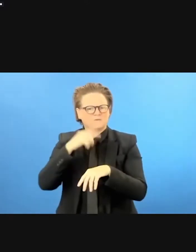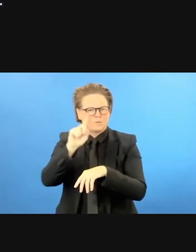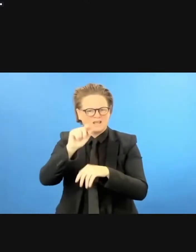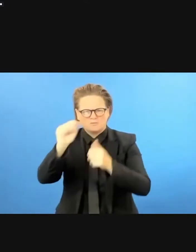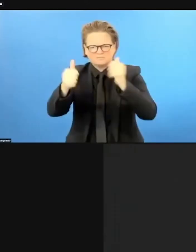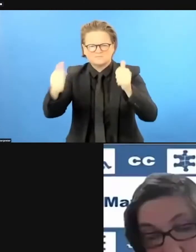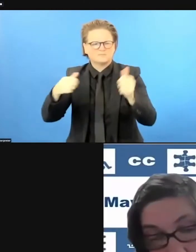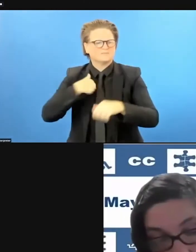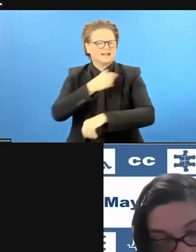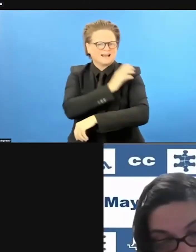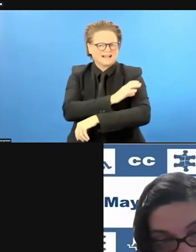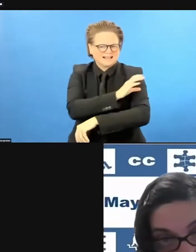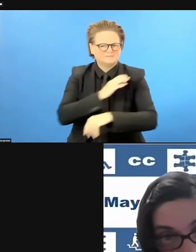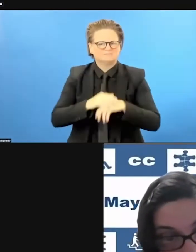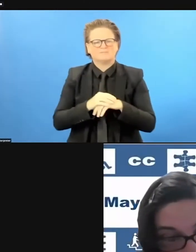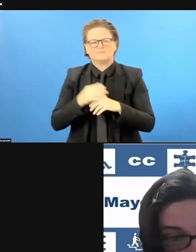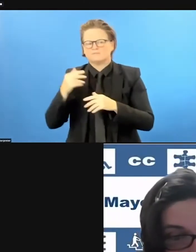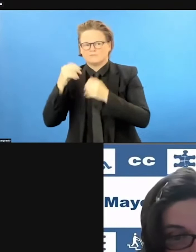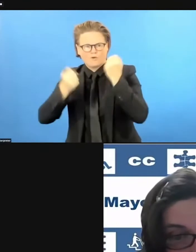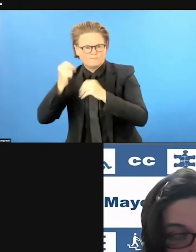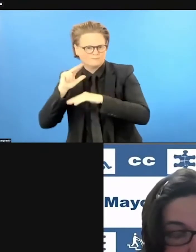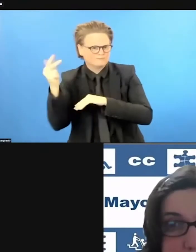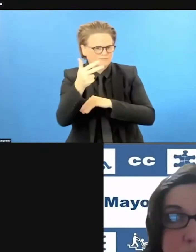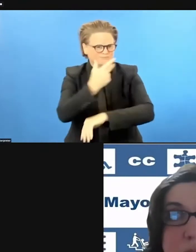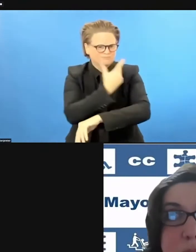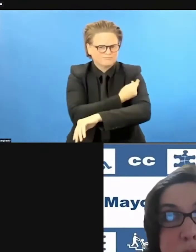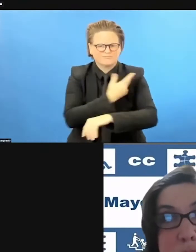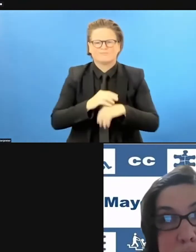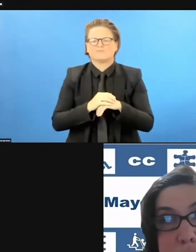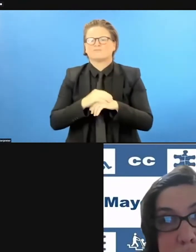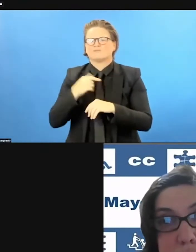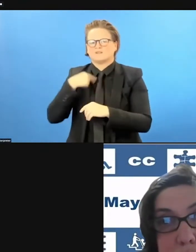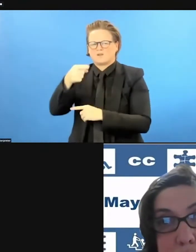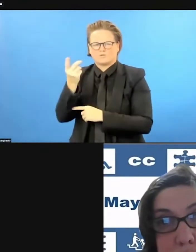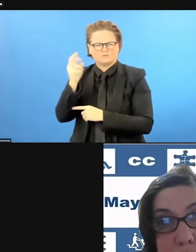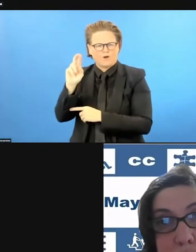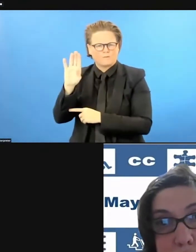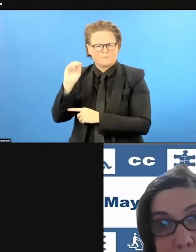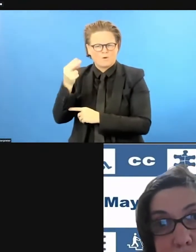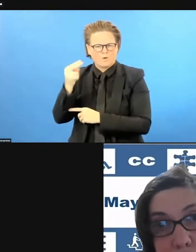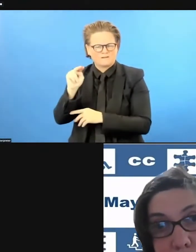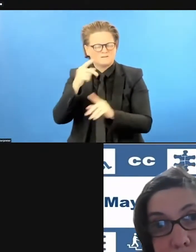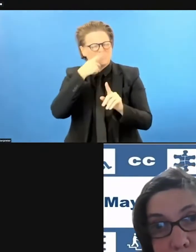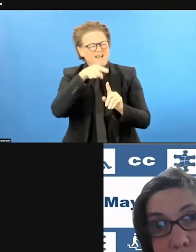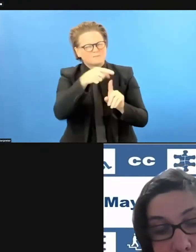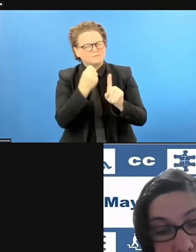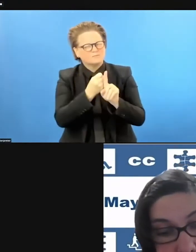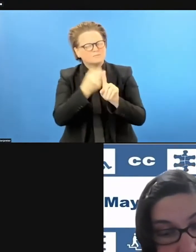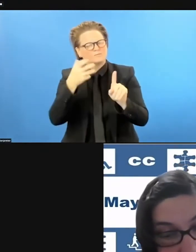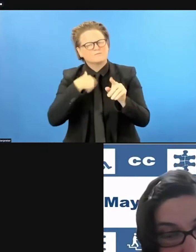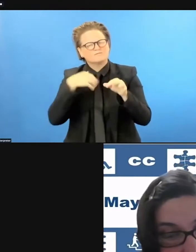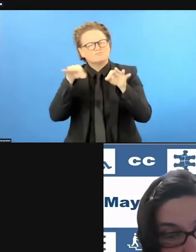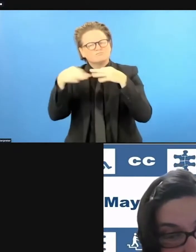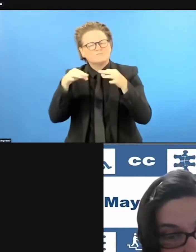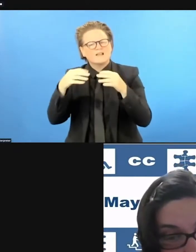the efforts that I know you've been working with the COVID Command Center collaboratively on to increase accessibility, that